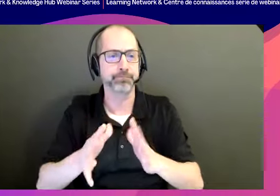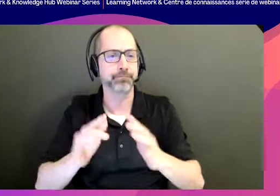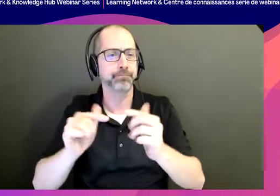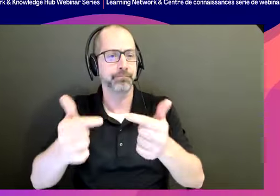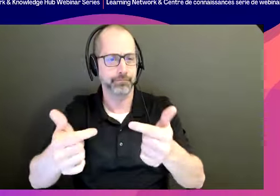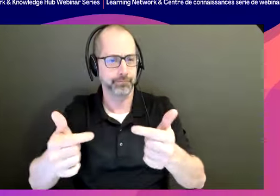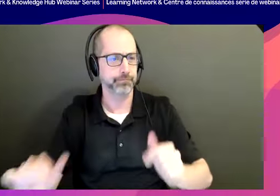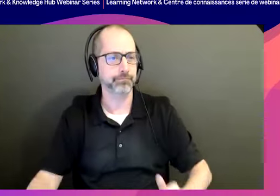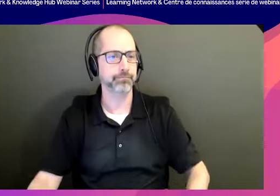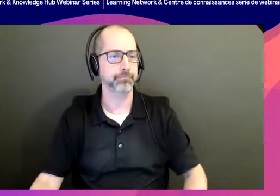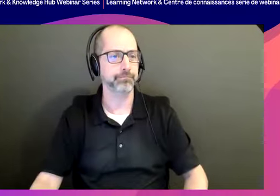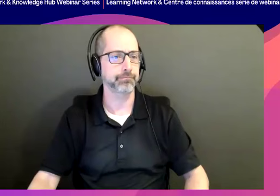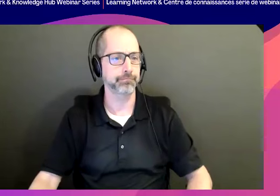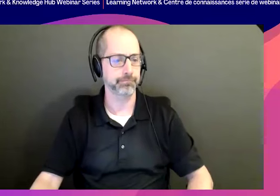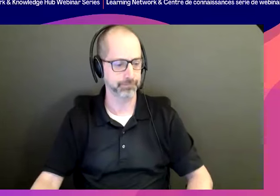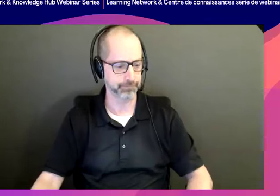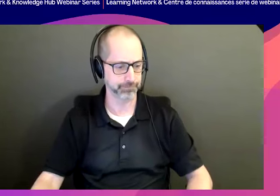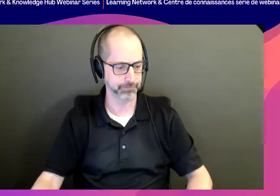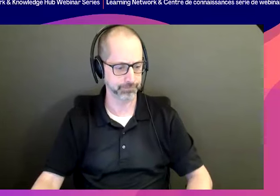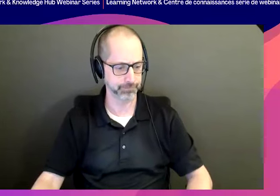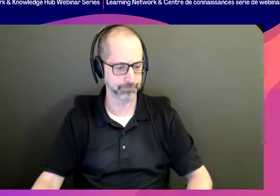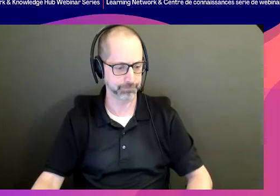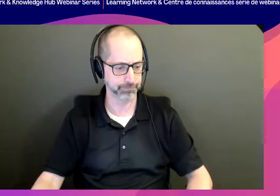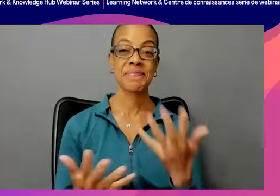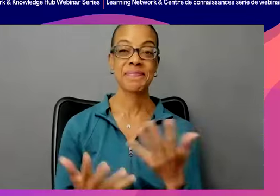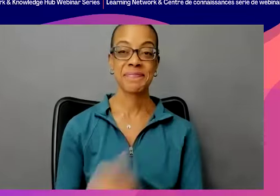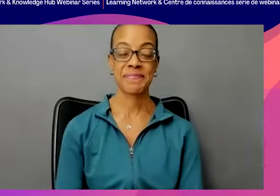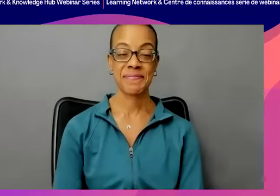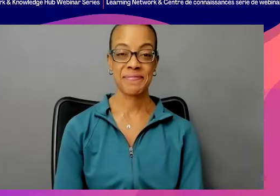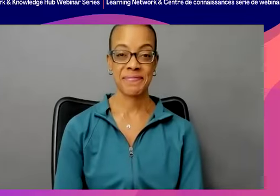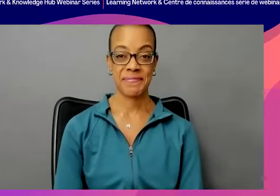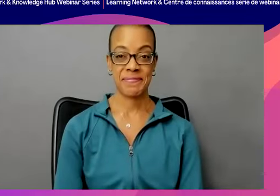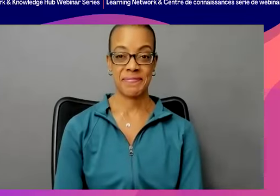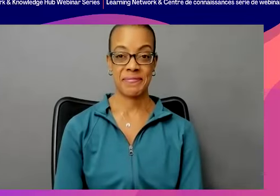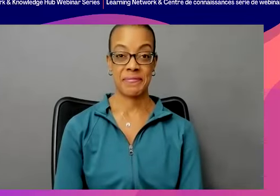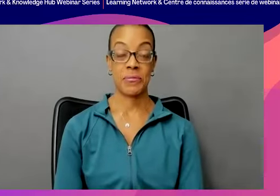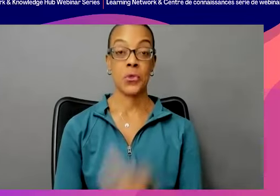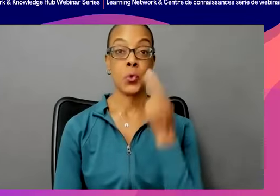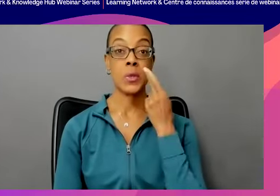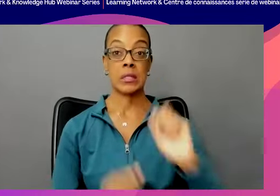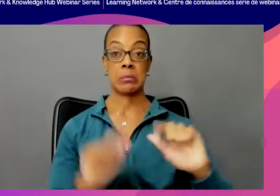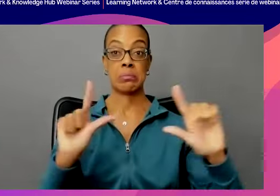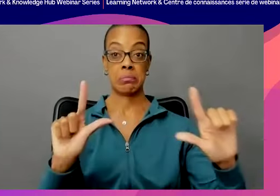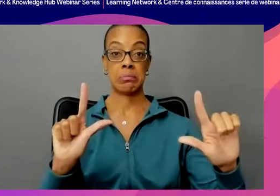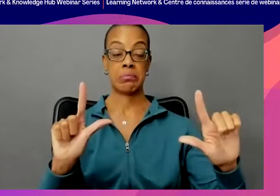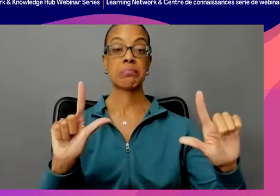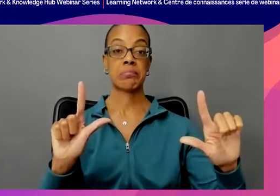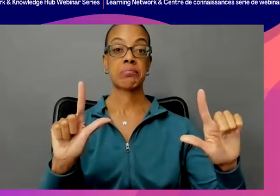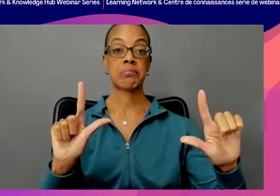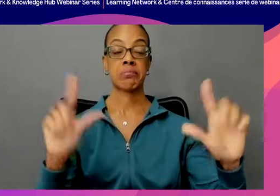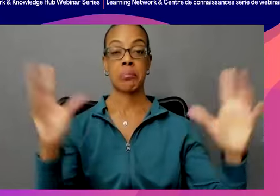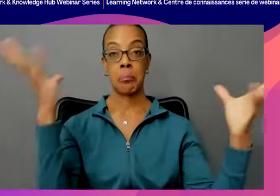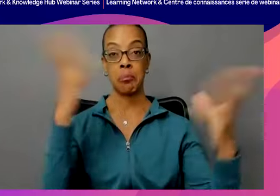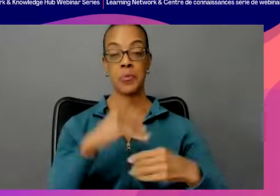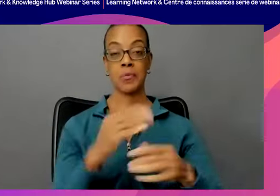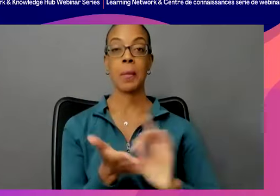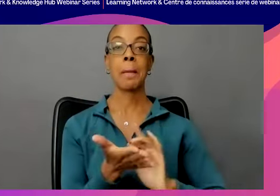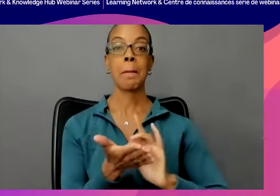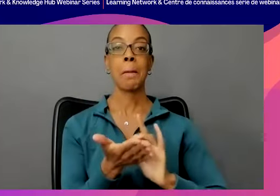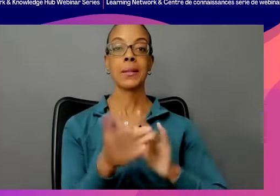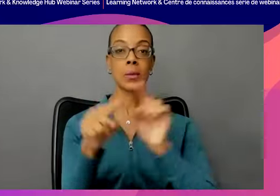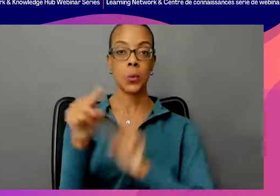Thank you. Thank you very much. So if you see, look on the screen, you see a beautiful medicine wheel. This,